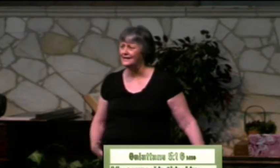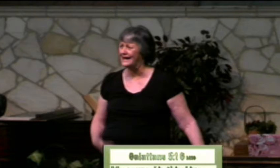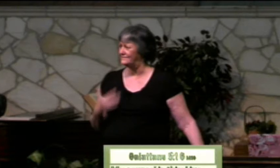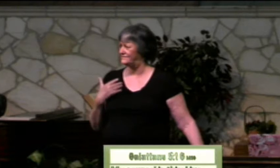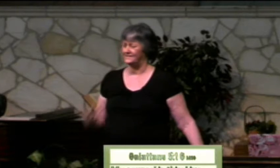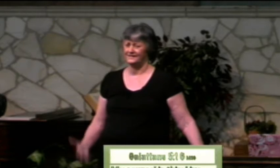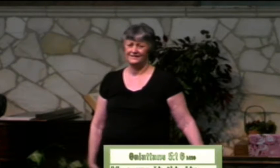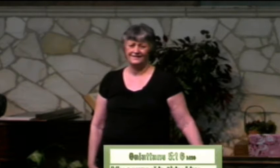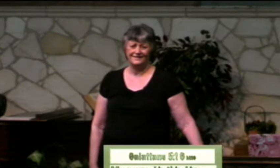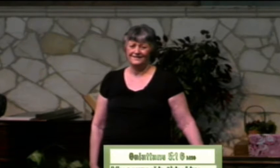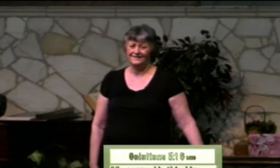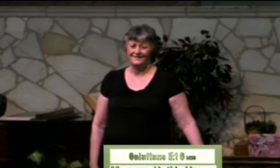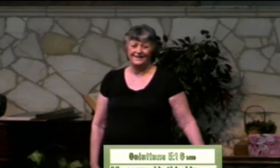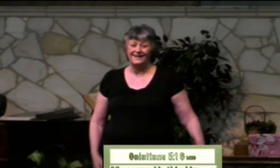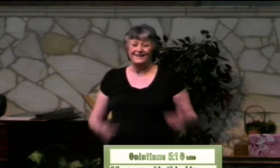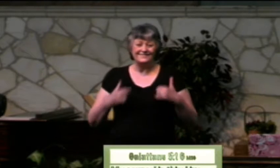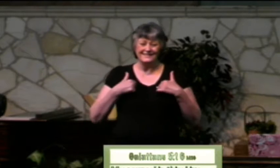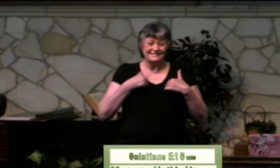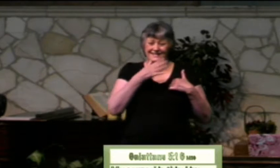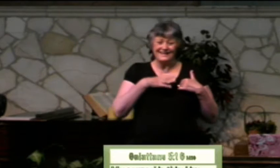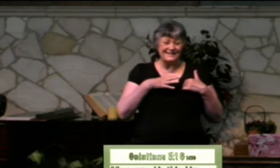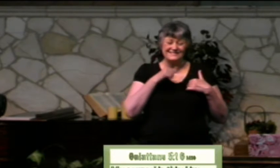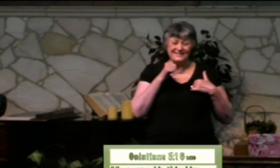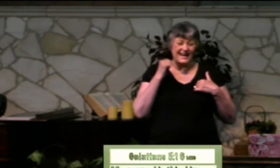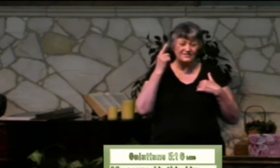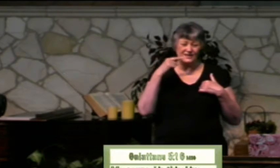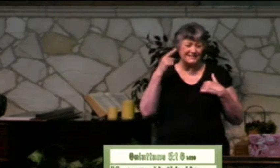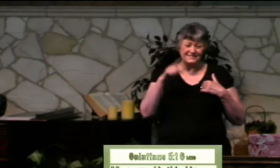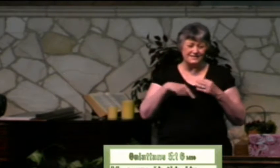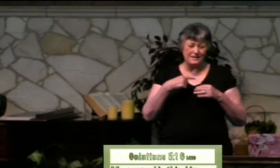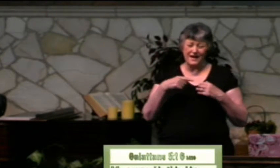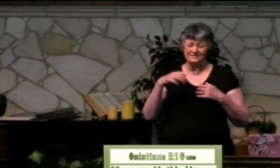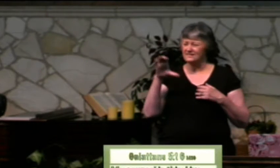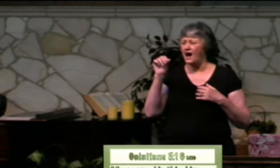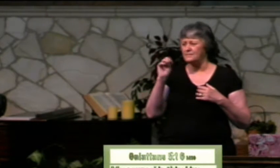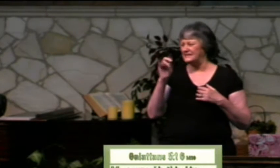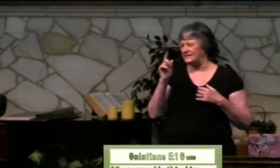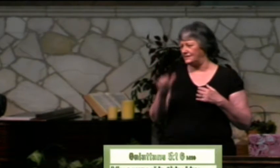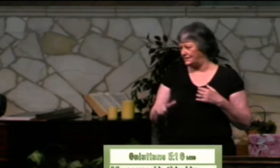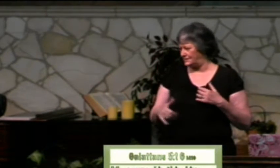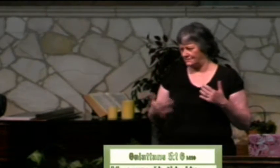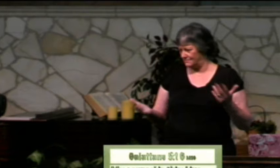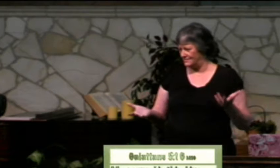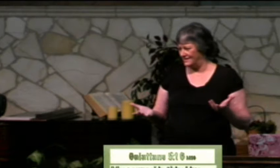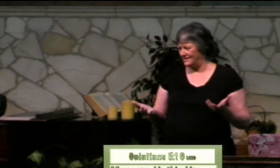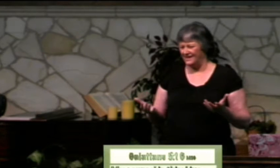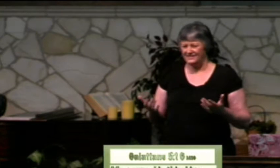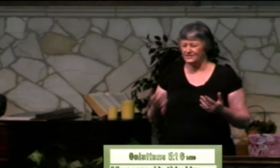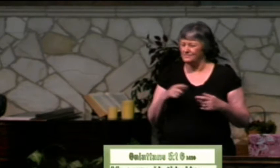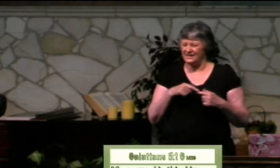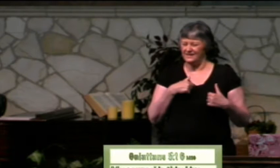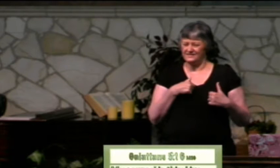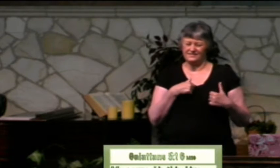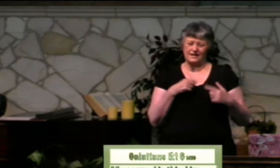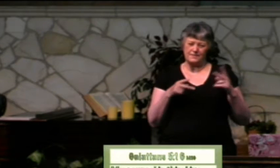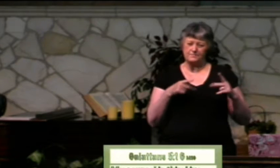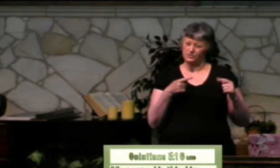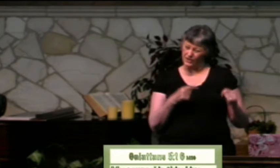life. This lady is not crazy about comedy. To me, it's just like people trying